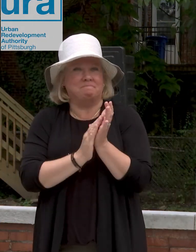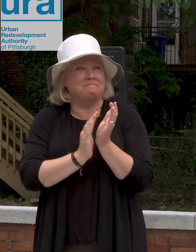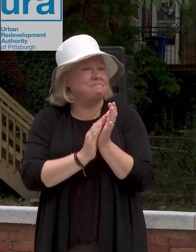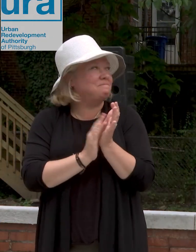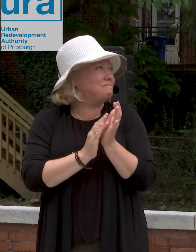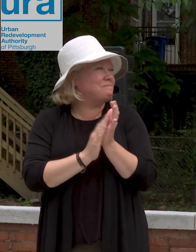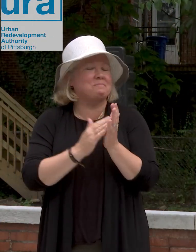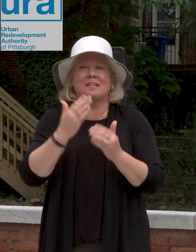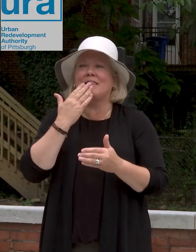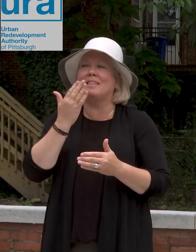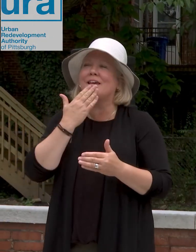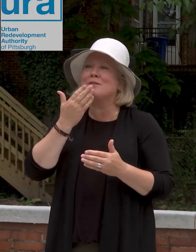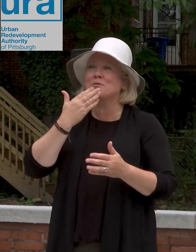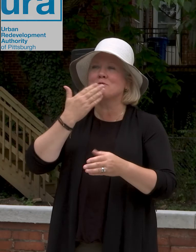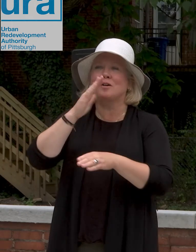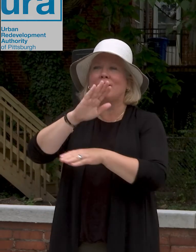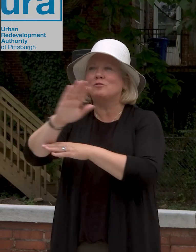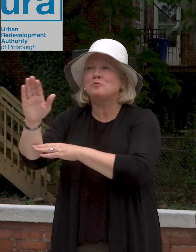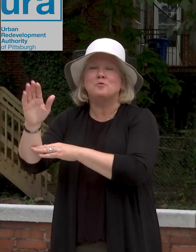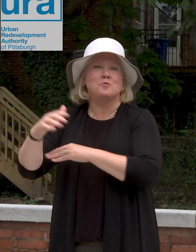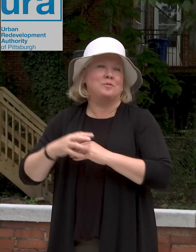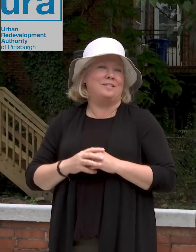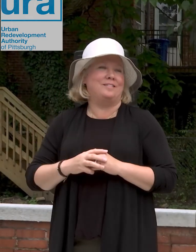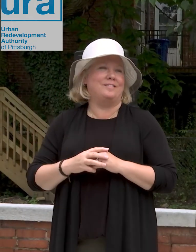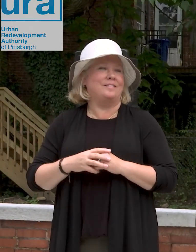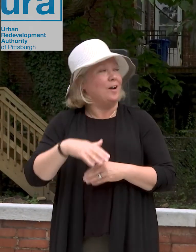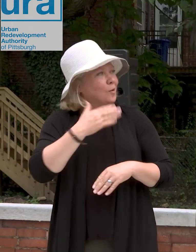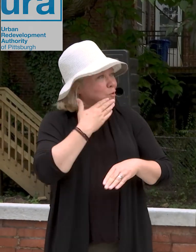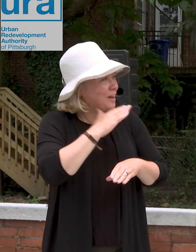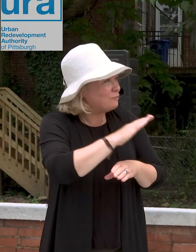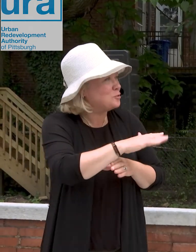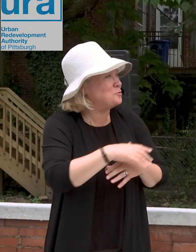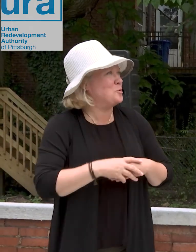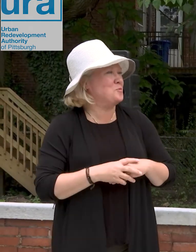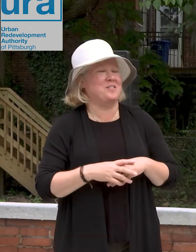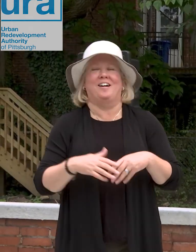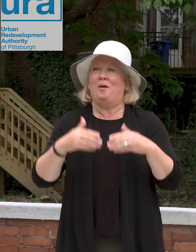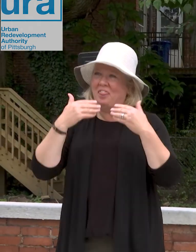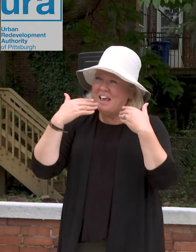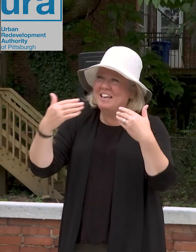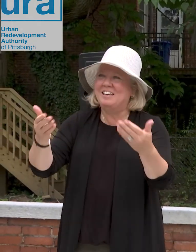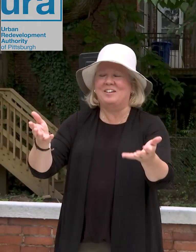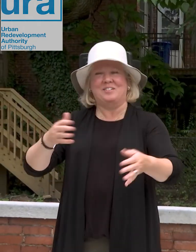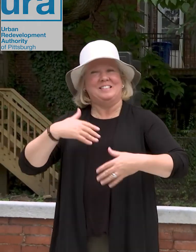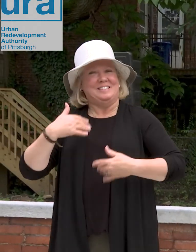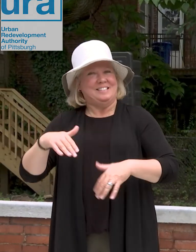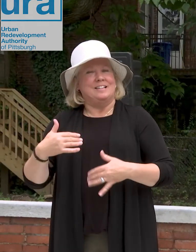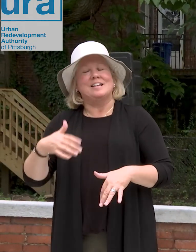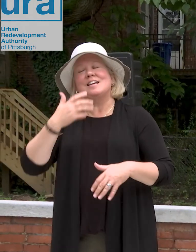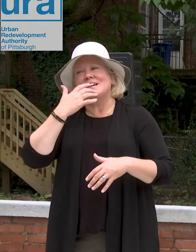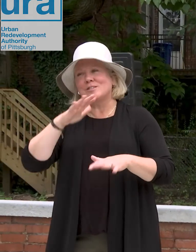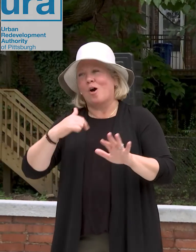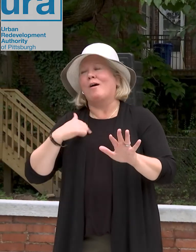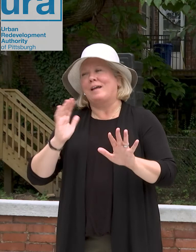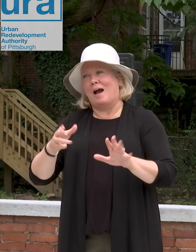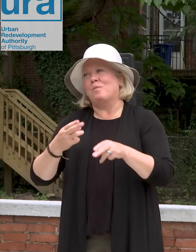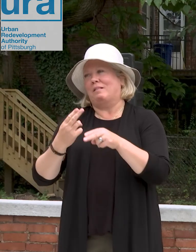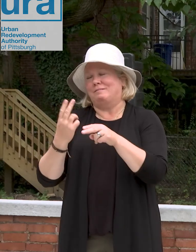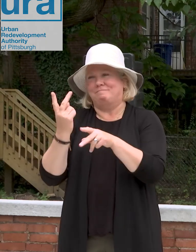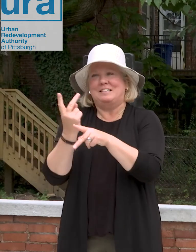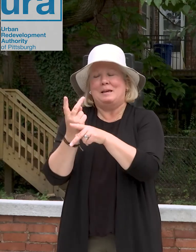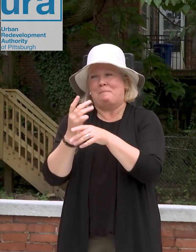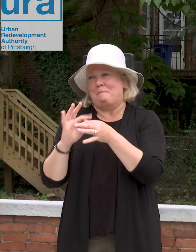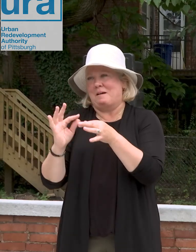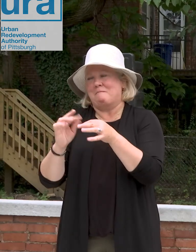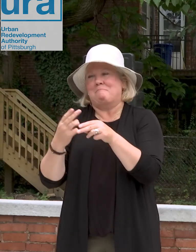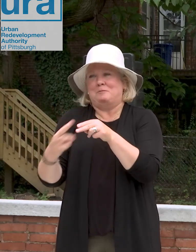Thank you. Good afternoon. Good afternoon. Thank you. It is hot, so I will be very brief. But